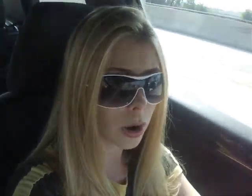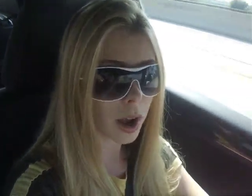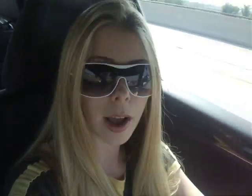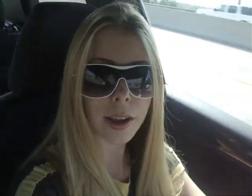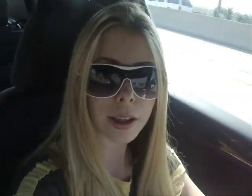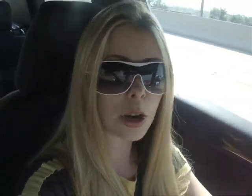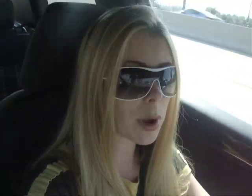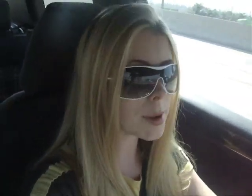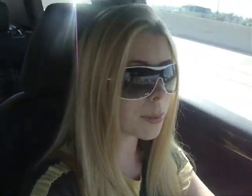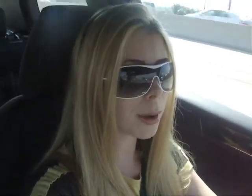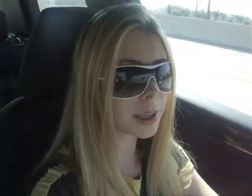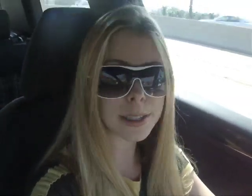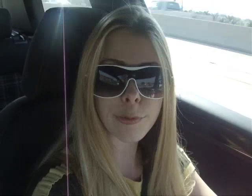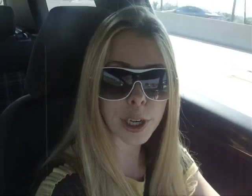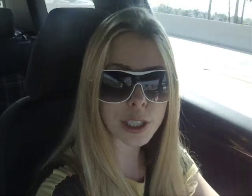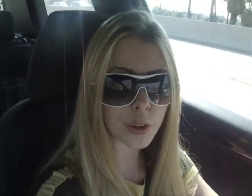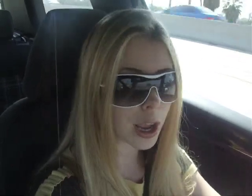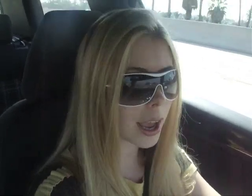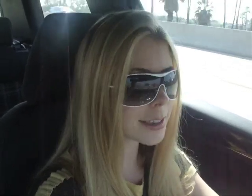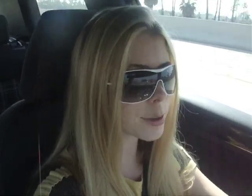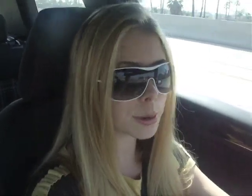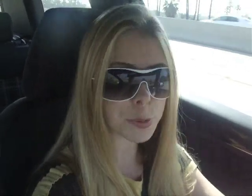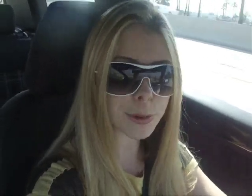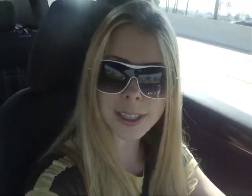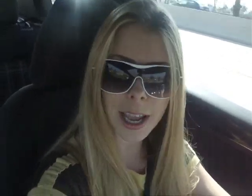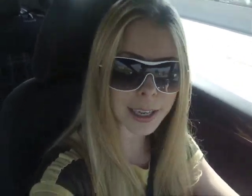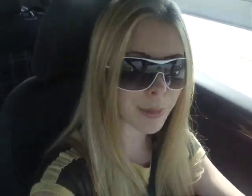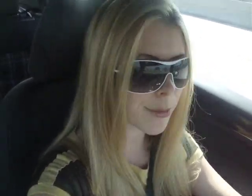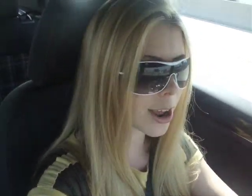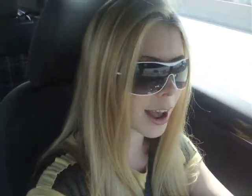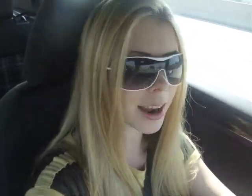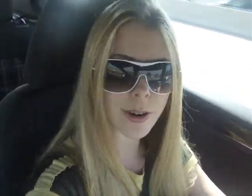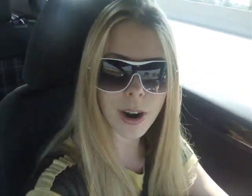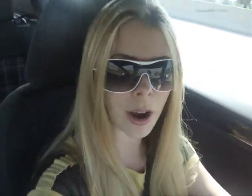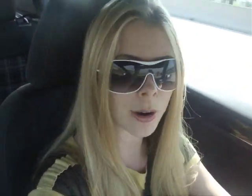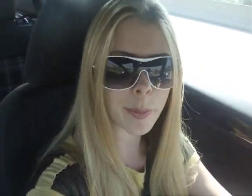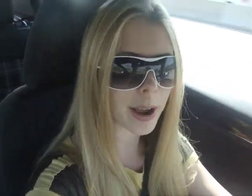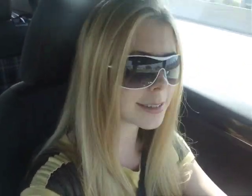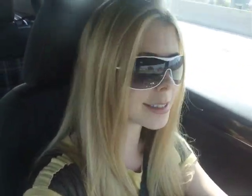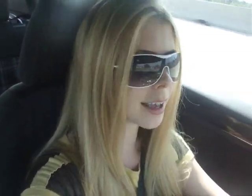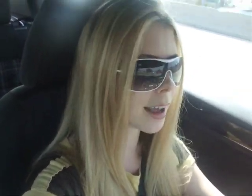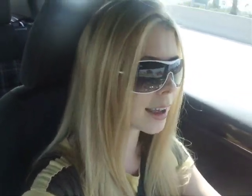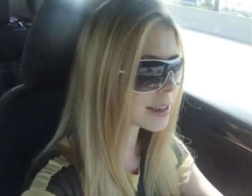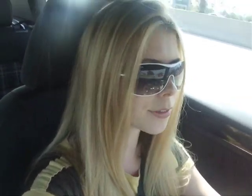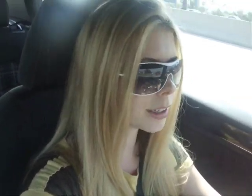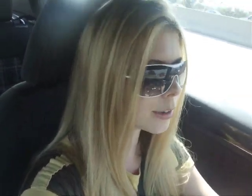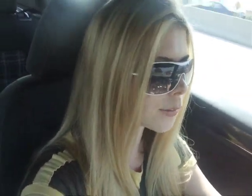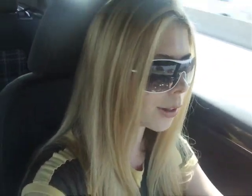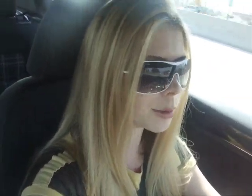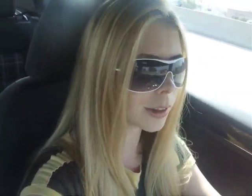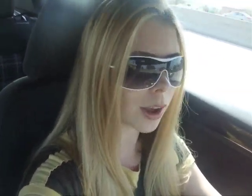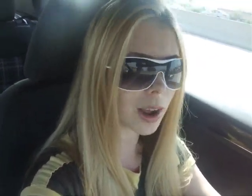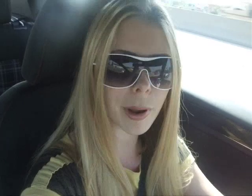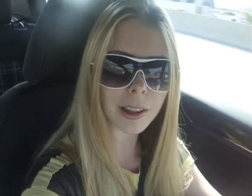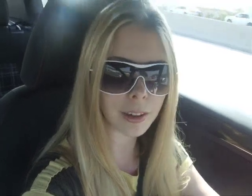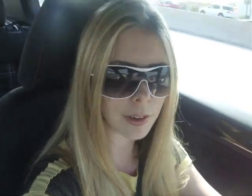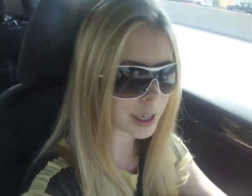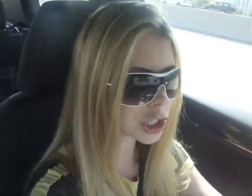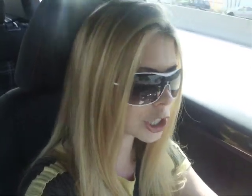So, you know, maybe I'll be able to get some footage for you guys. A whole bunch of people signing, maybe not, I don't know. But definitely follow me along on my little adventure